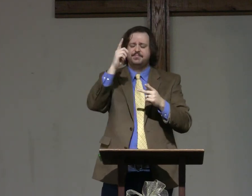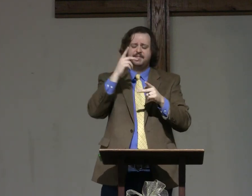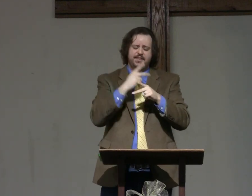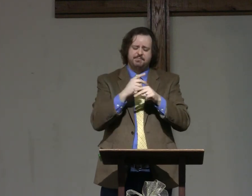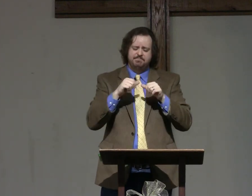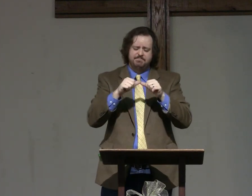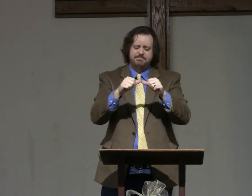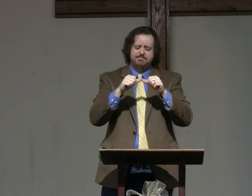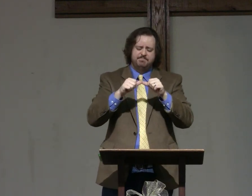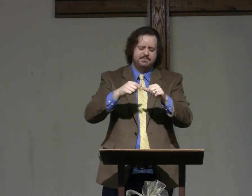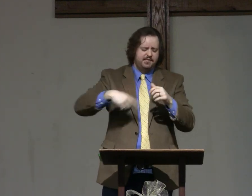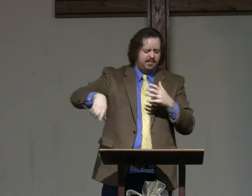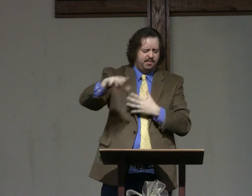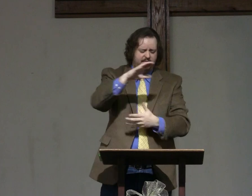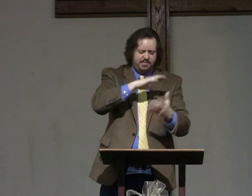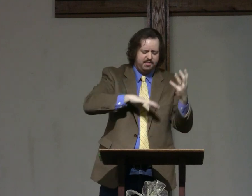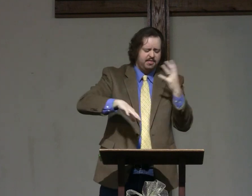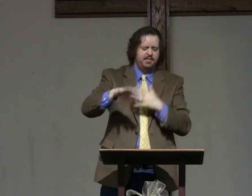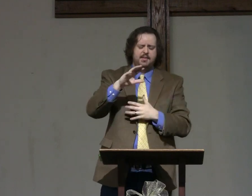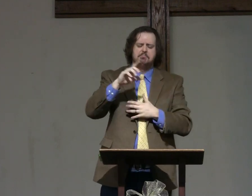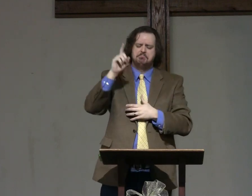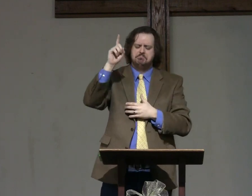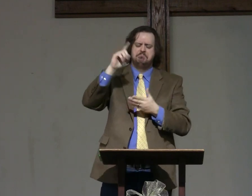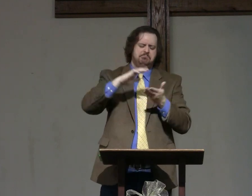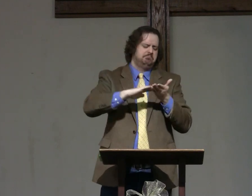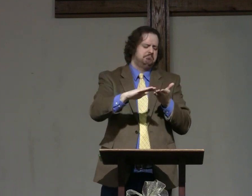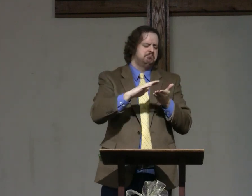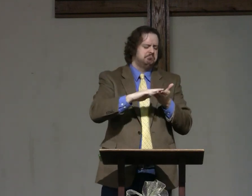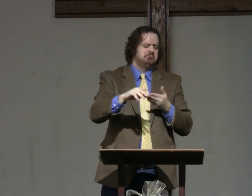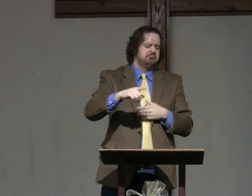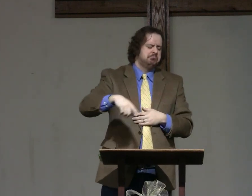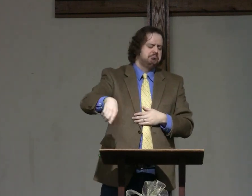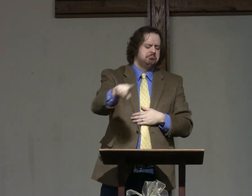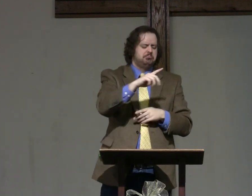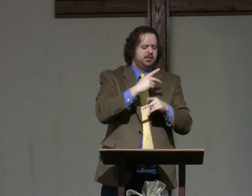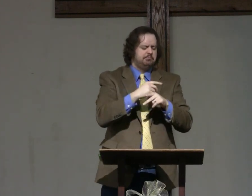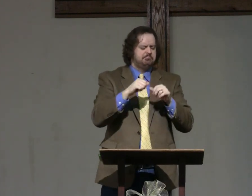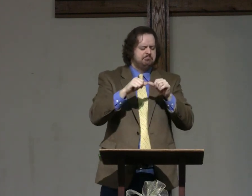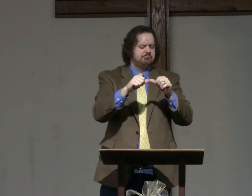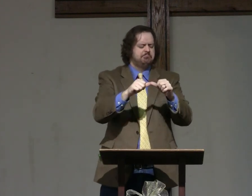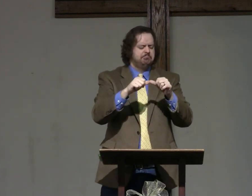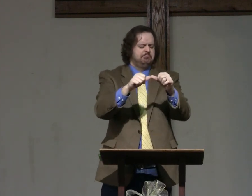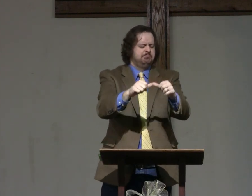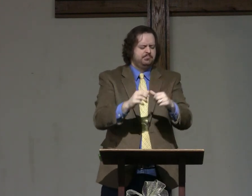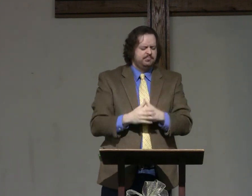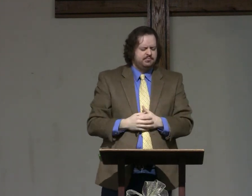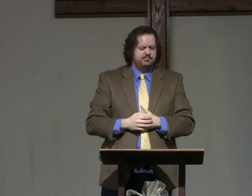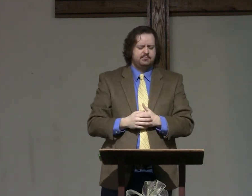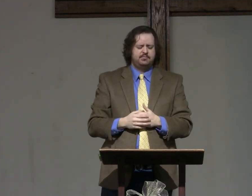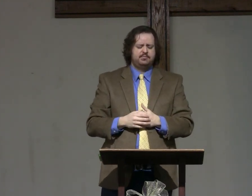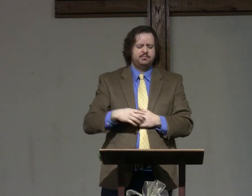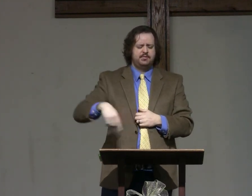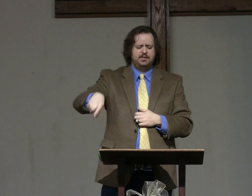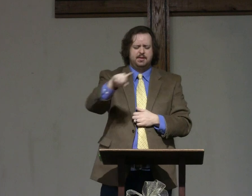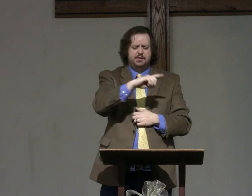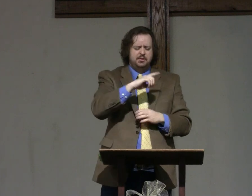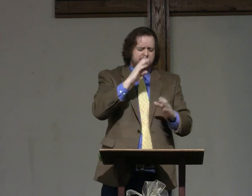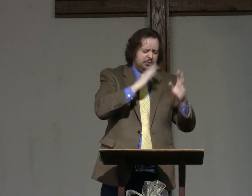give. And we continue to fellowship, and you will continue to